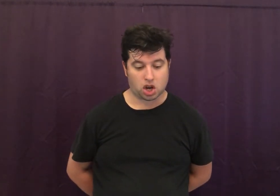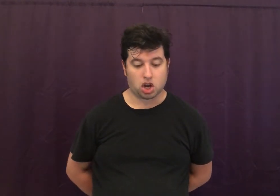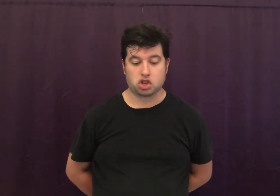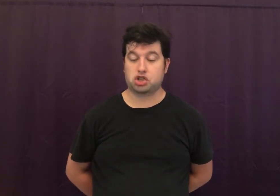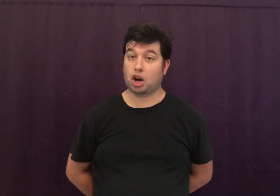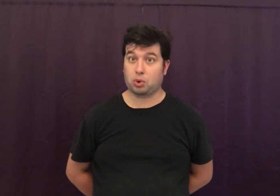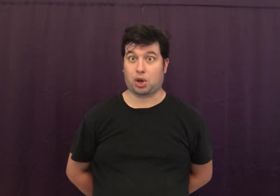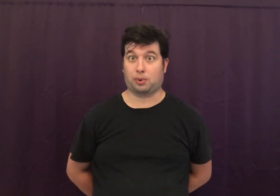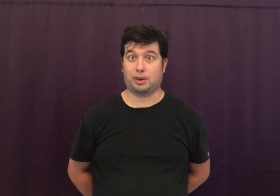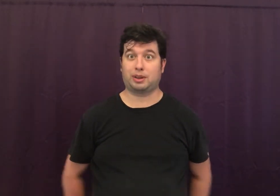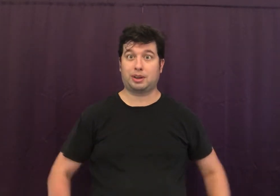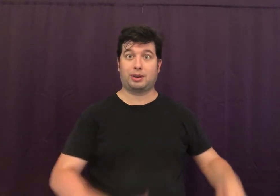Show you.